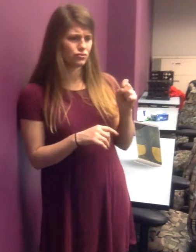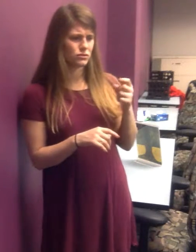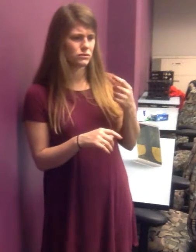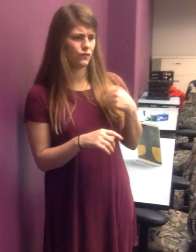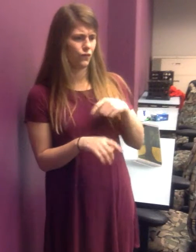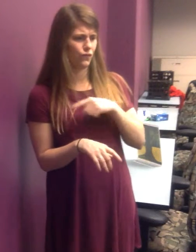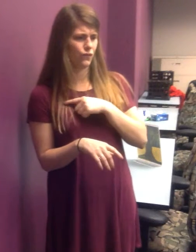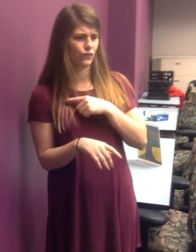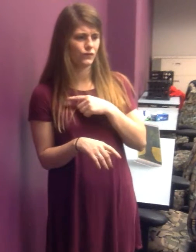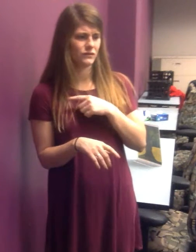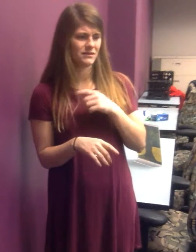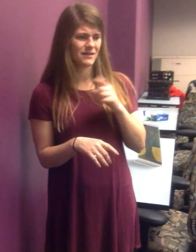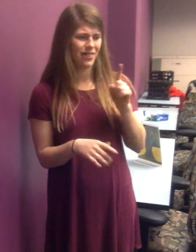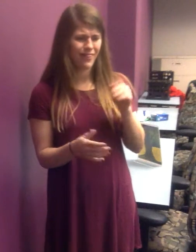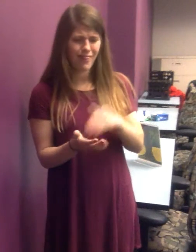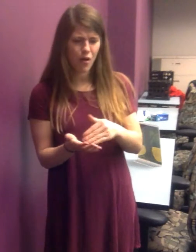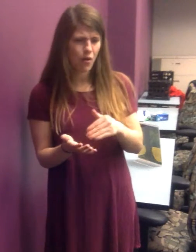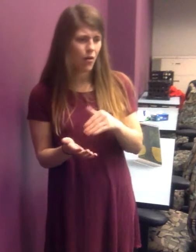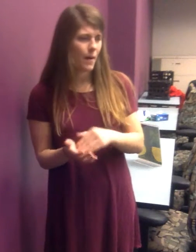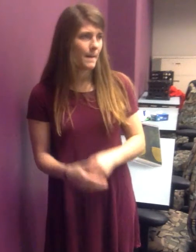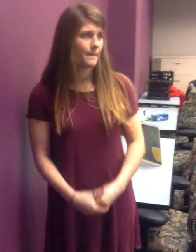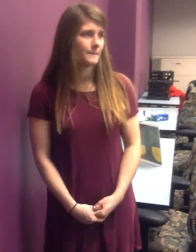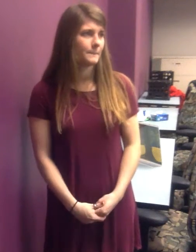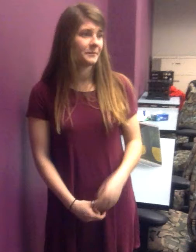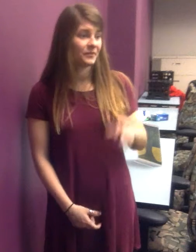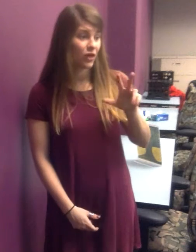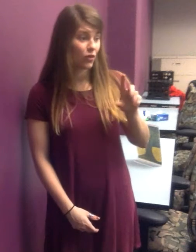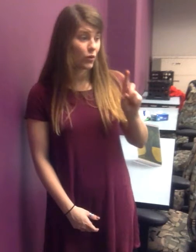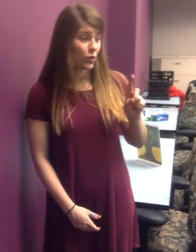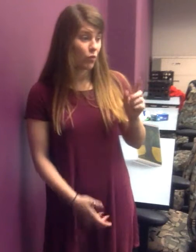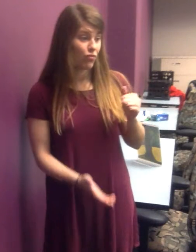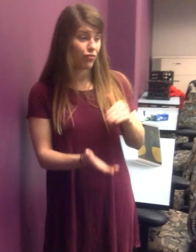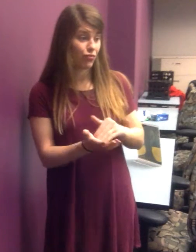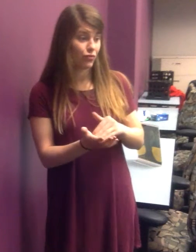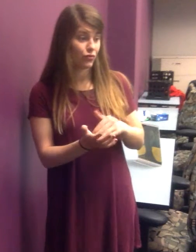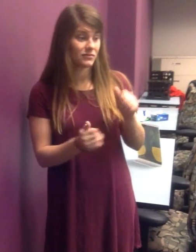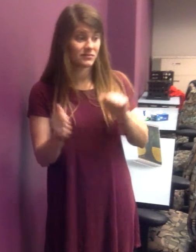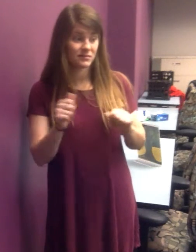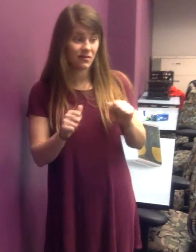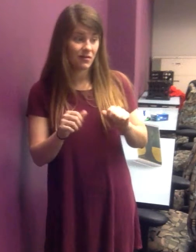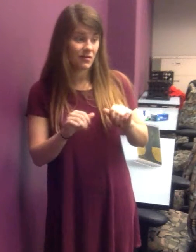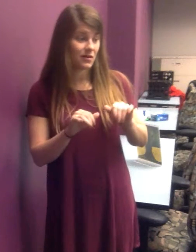31,000 scientists and engineers signed a statement to the contrary to the what you just read. The Oregon petition?